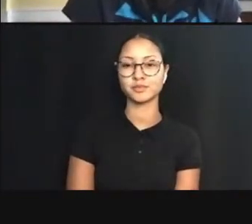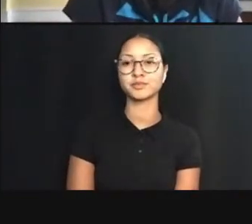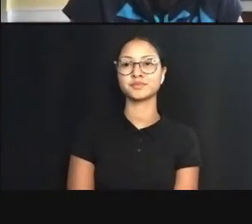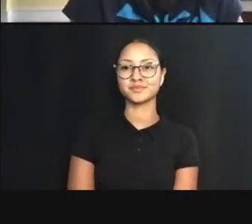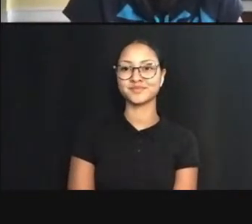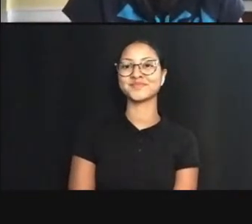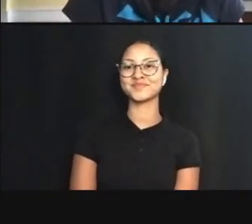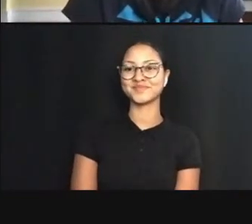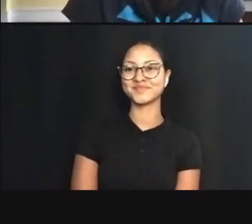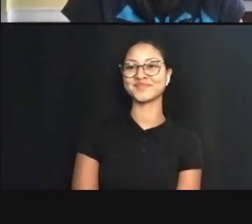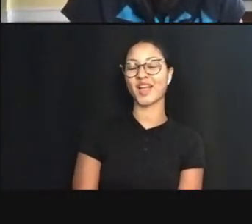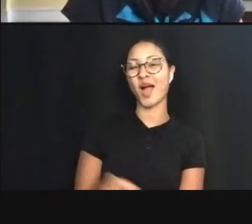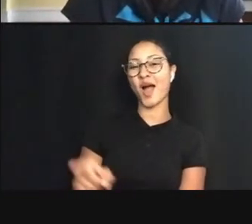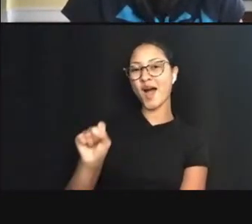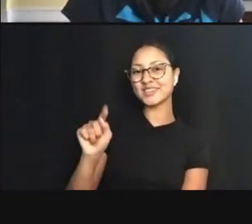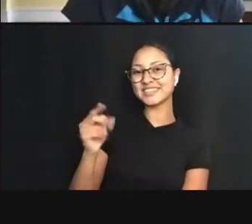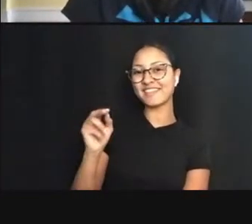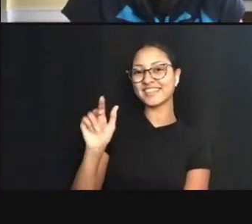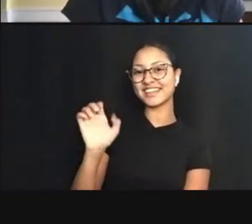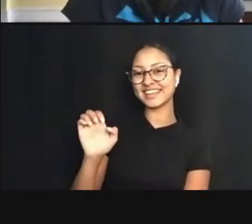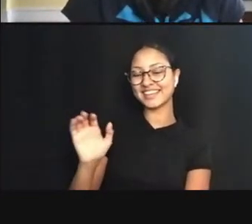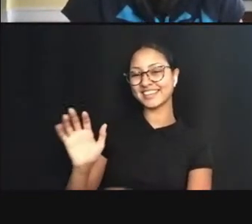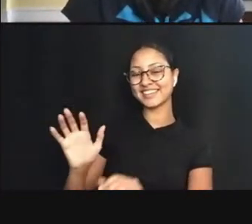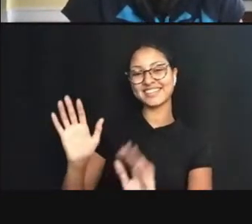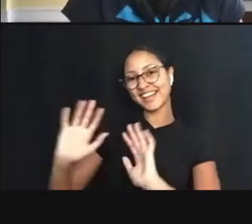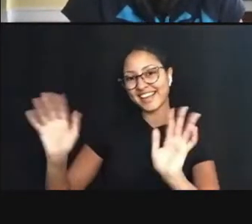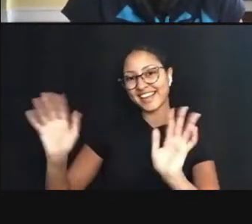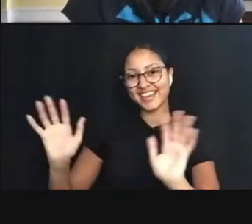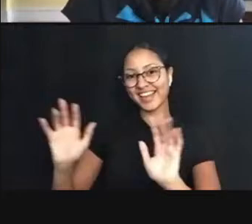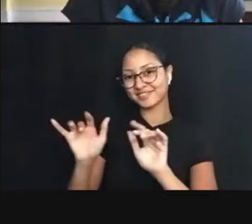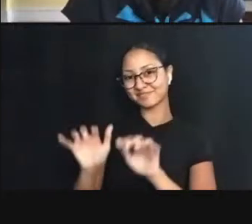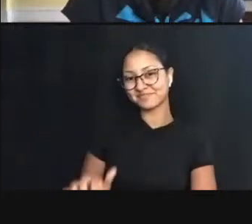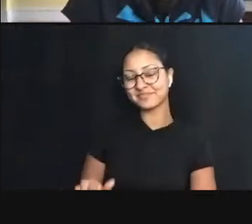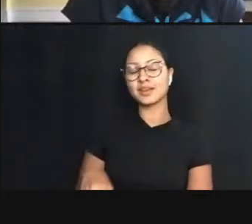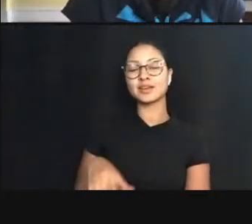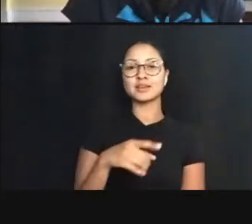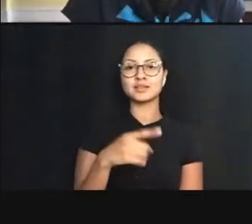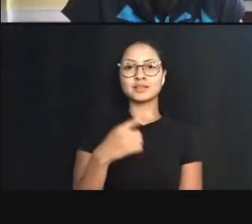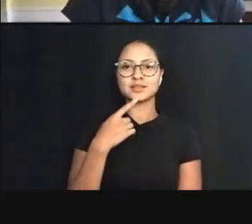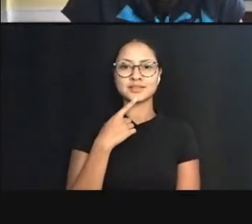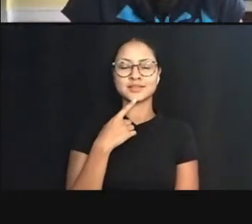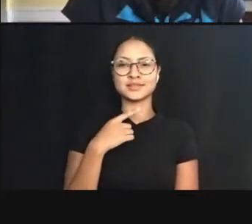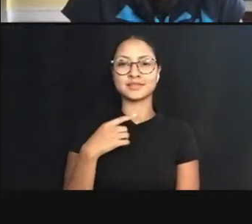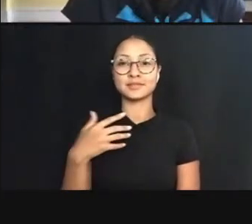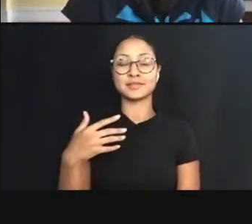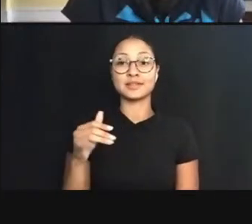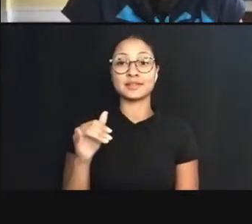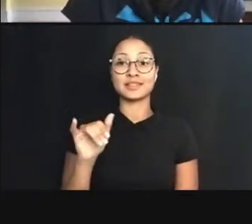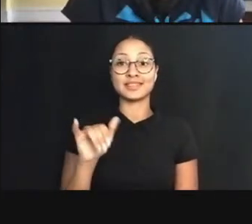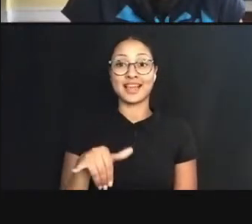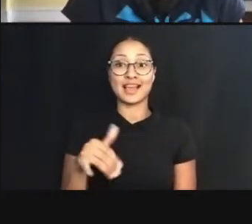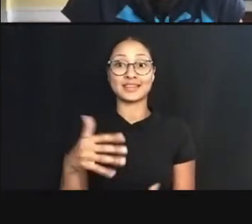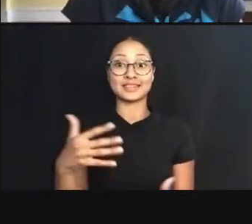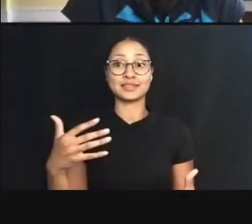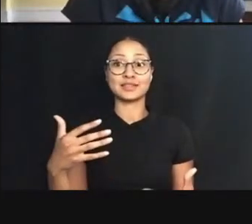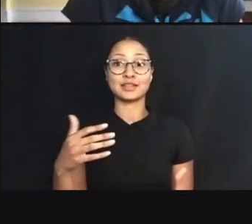that critique is the compliment hidden in their fear of watching you live with power.